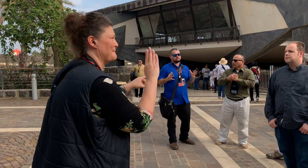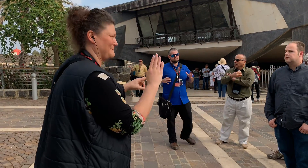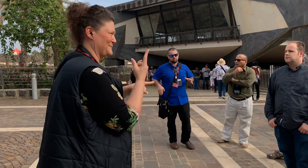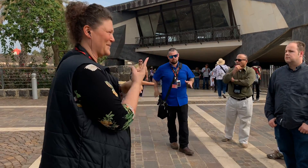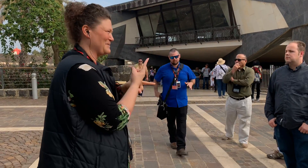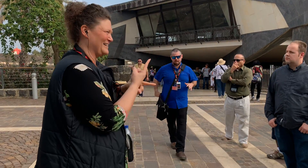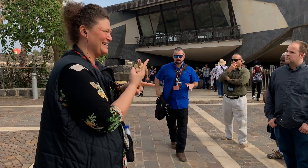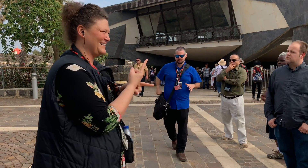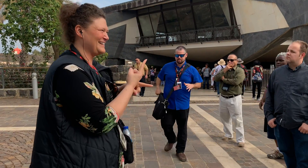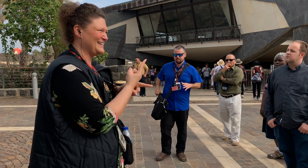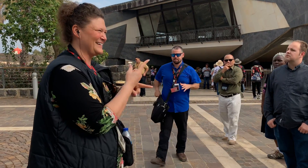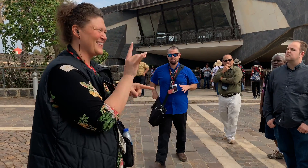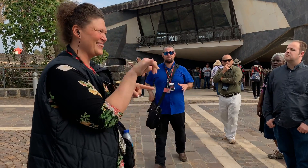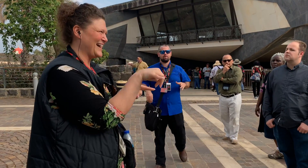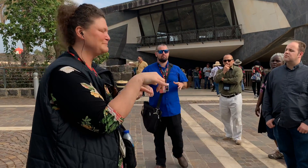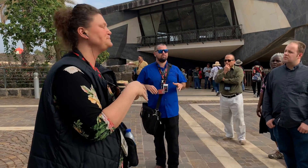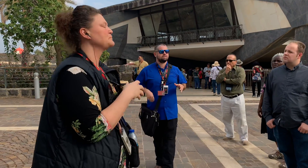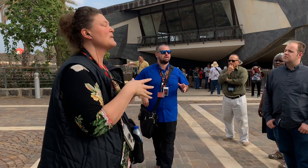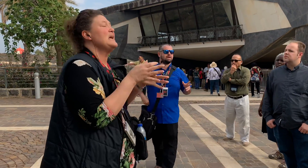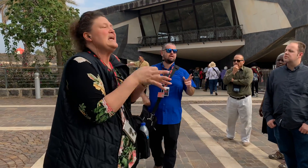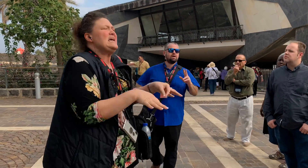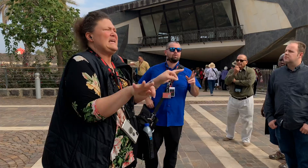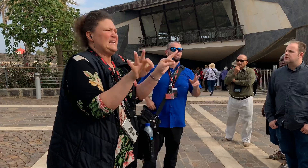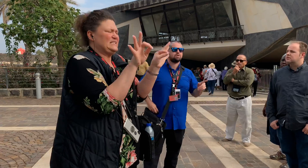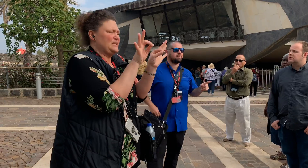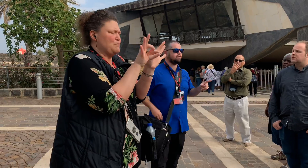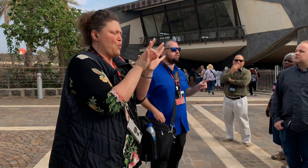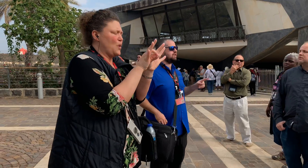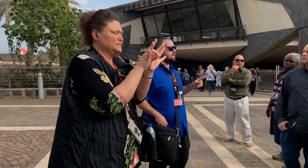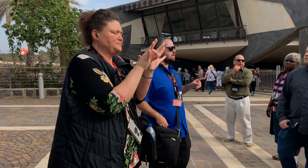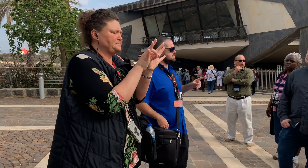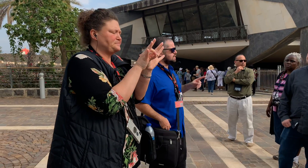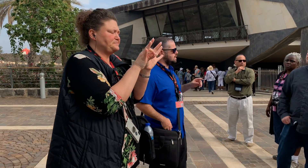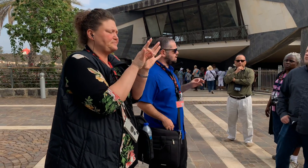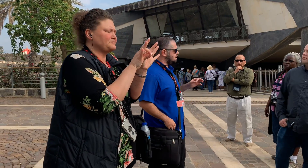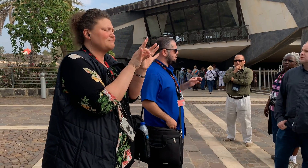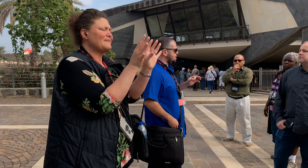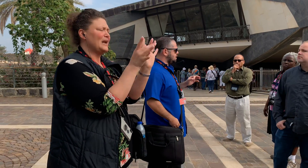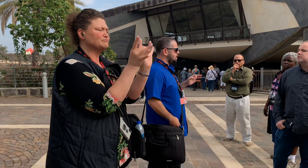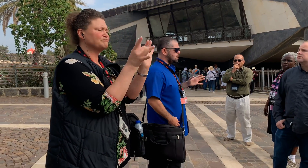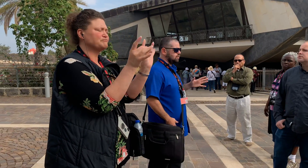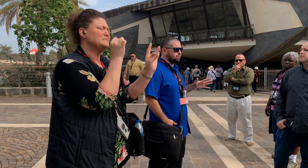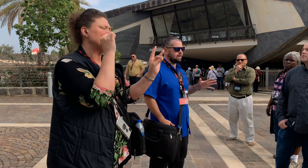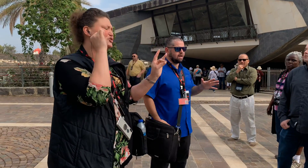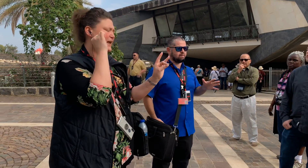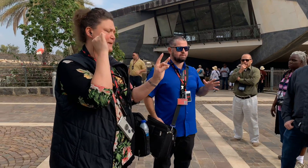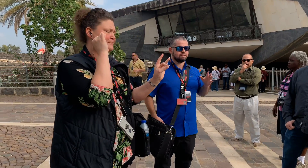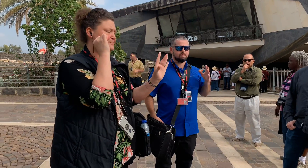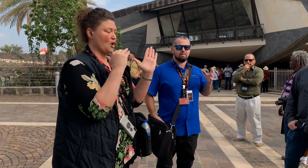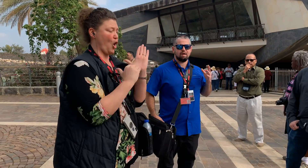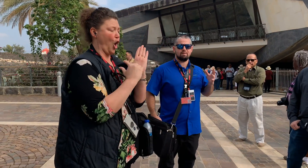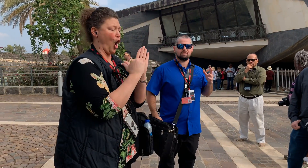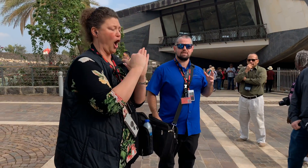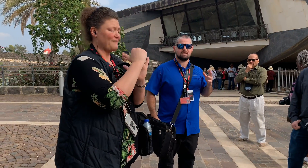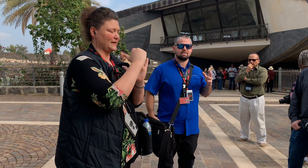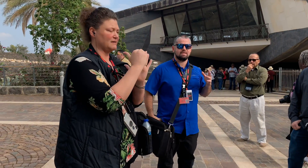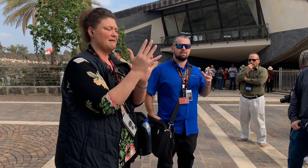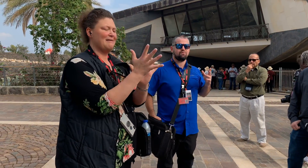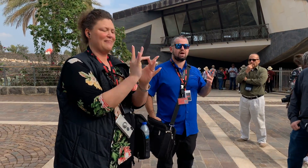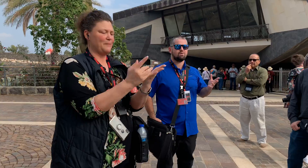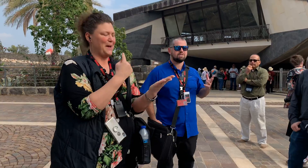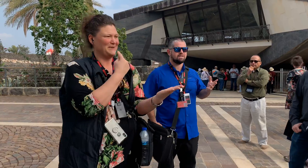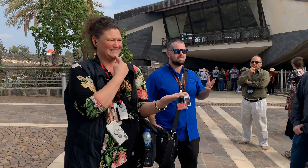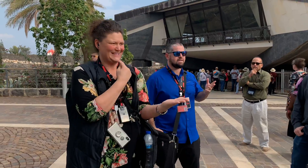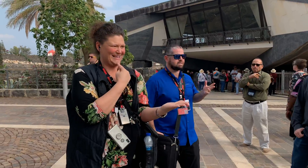Well, first of all, guys, it's important to say, and I also mentioned it yesterday, a lot of times the Bible says